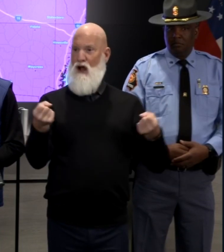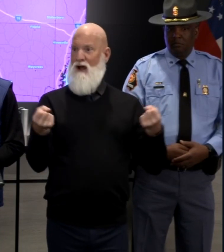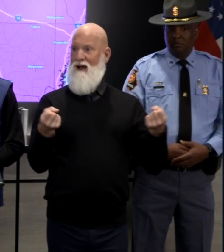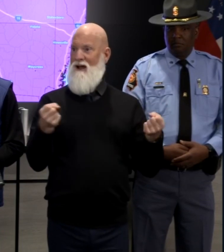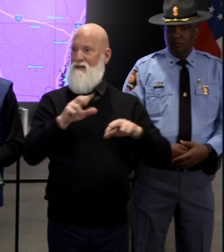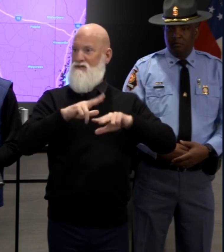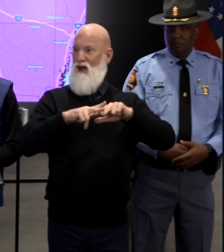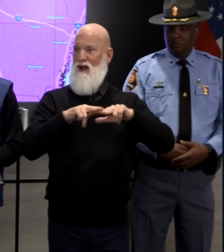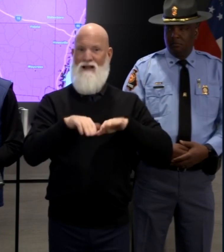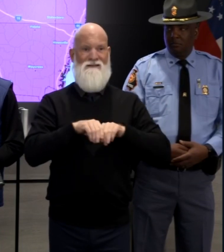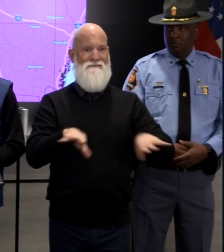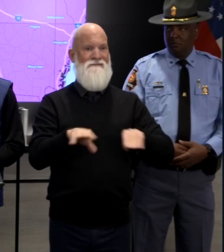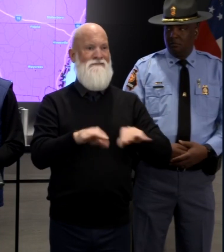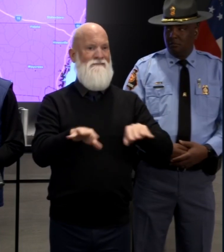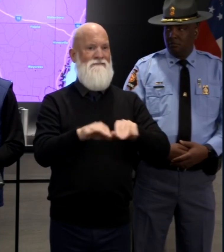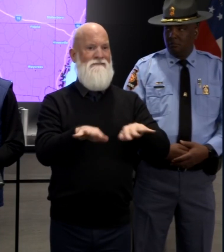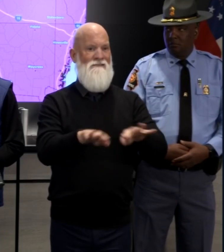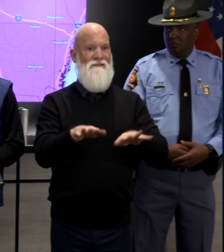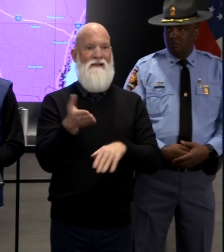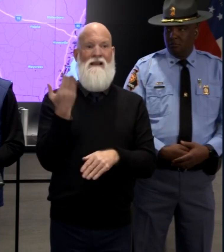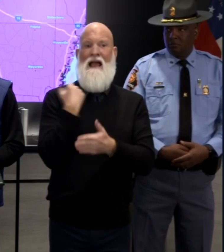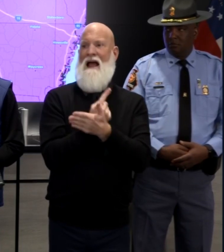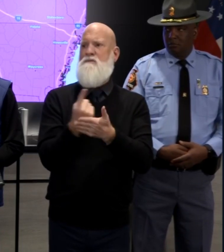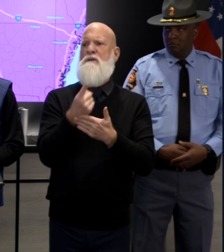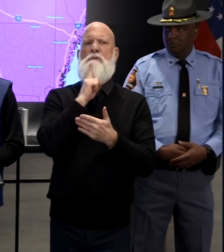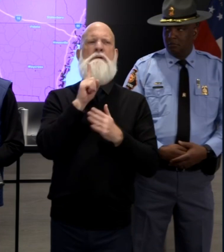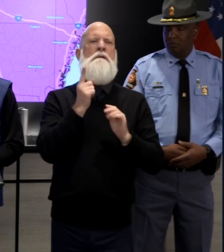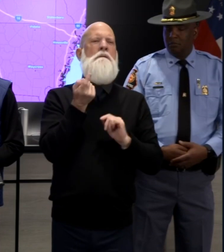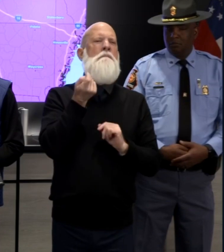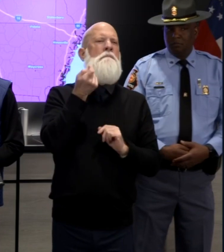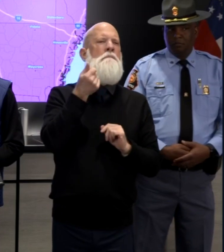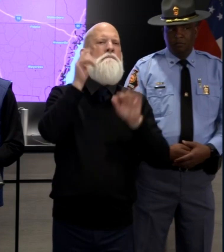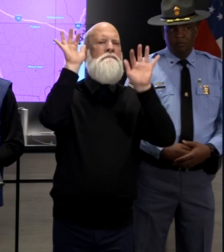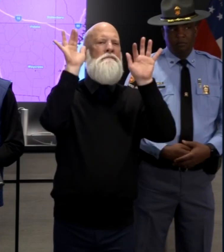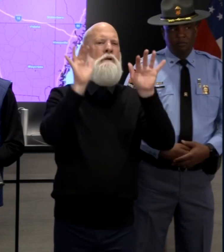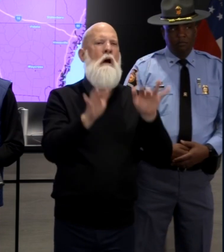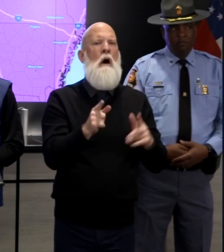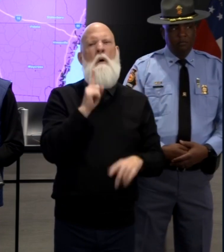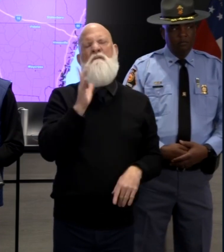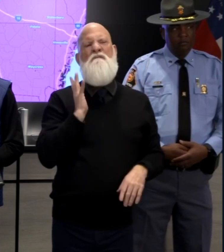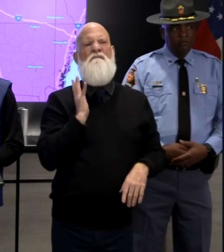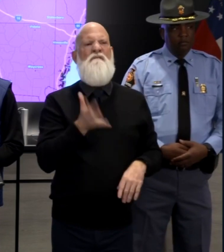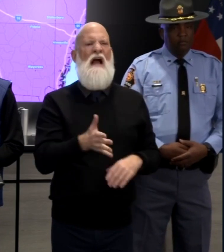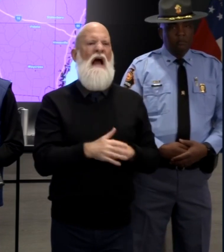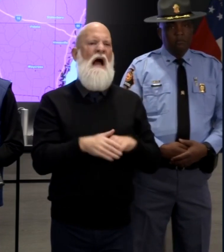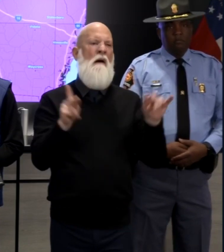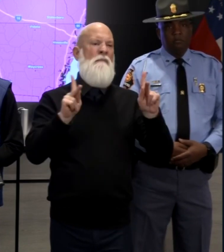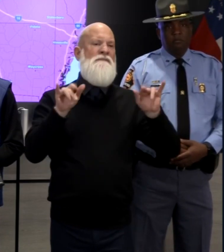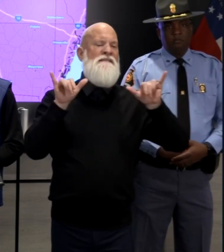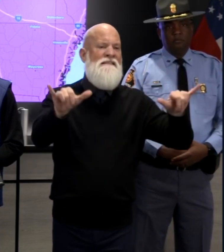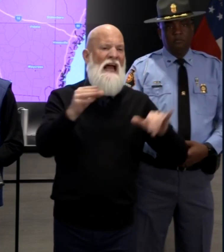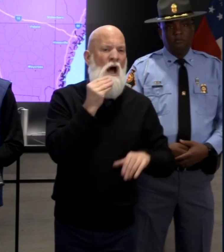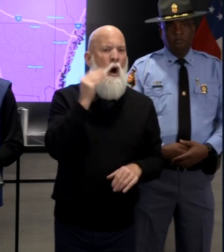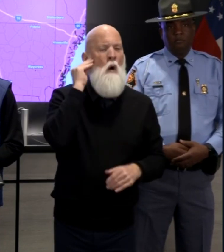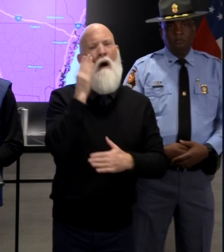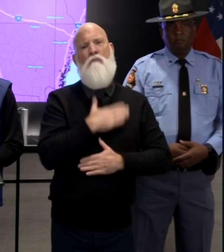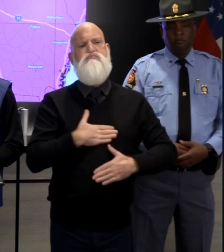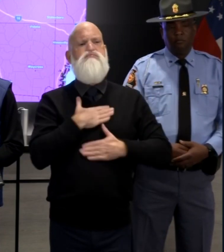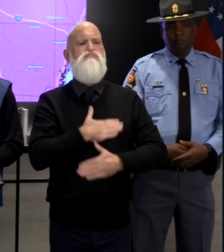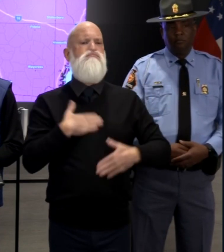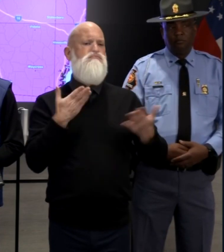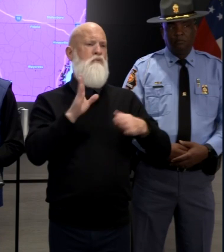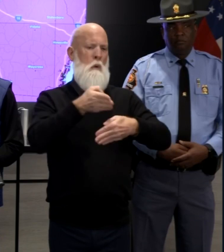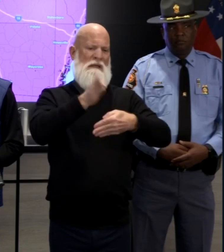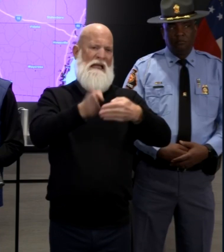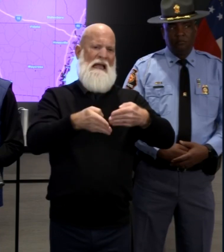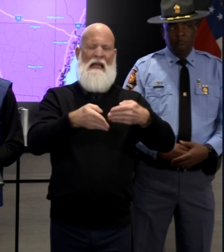had, quite honestly, some nice snowfall in metro Atlanta. People stayed home and enjoyed that in the morning before things got really cold. This